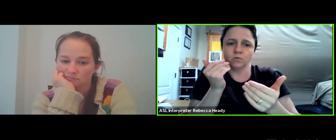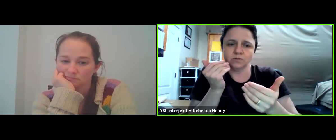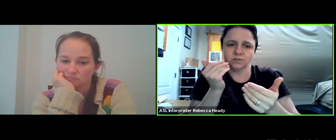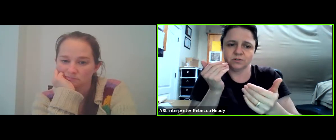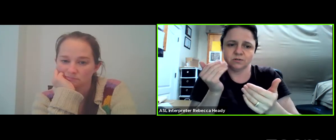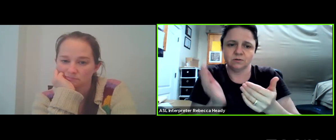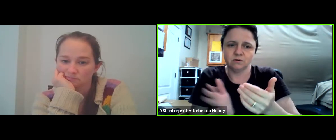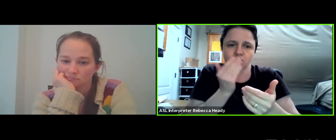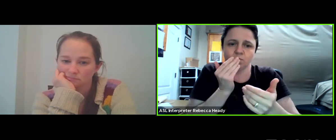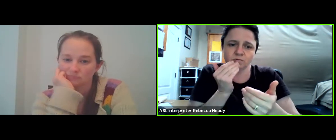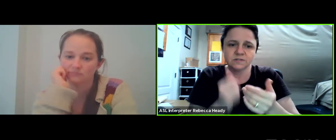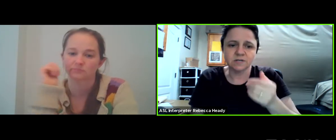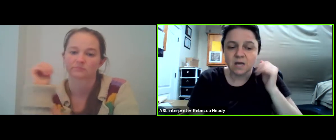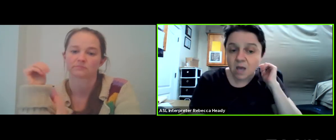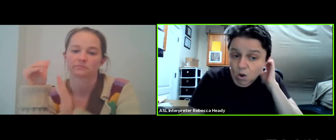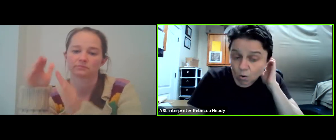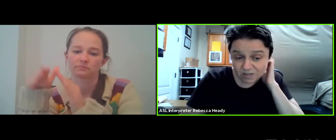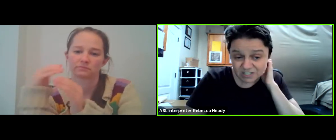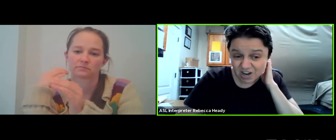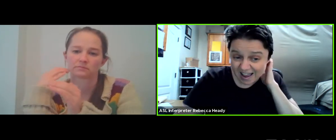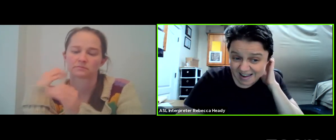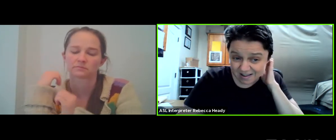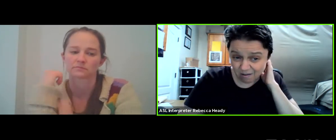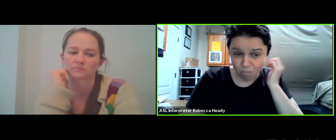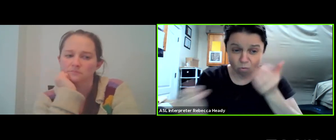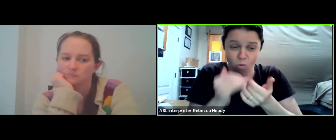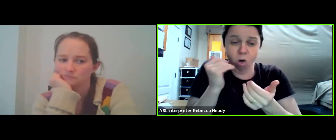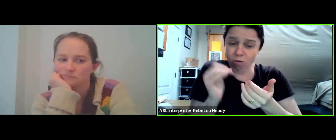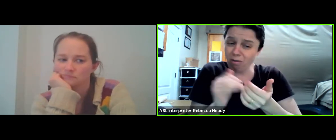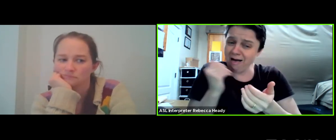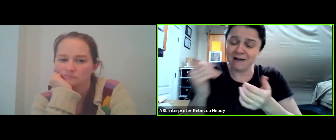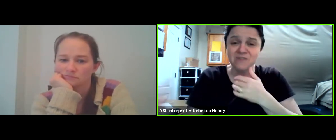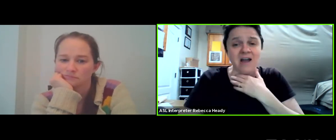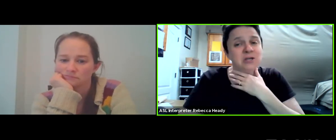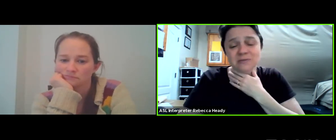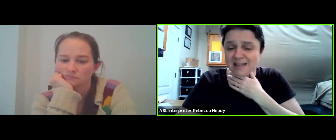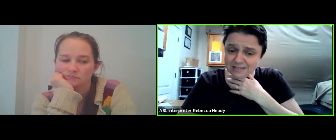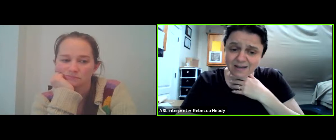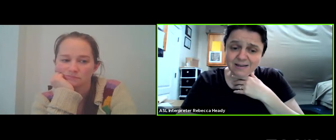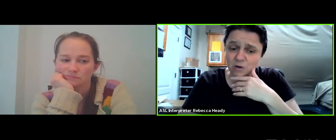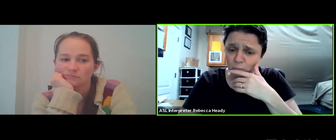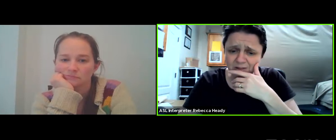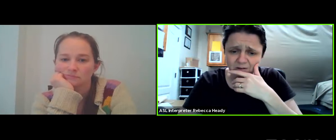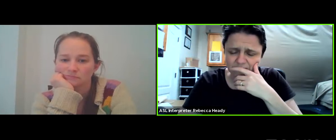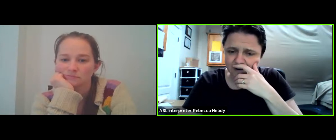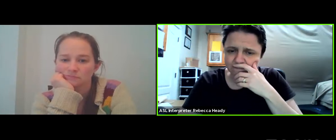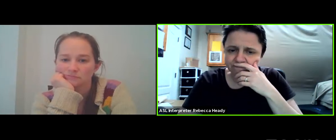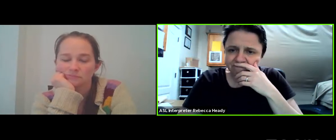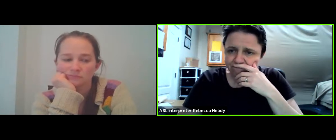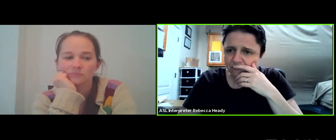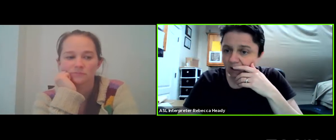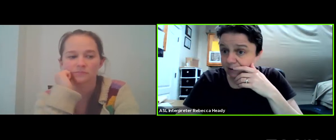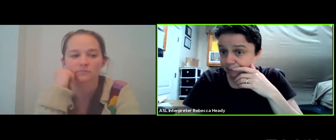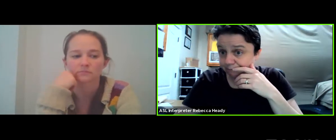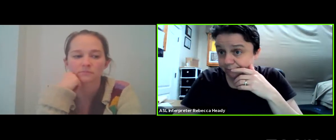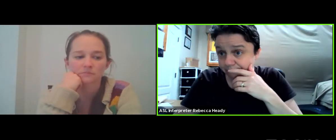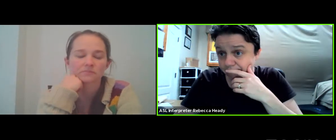So almost, which I have not used that sign in a really long time.